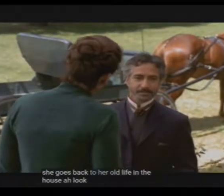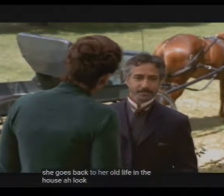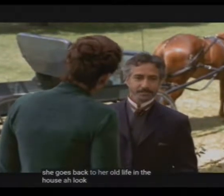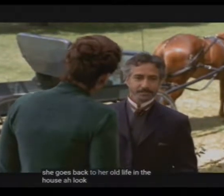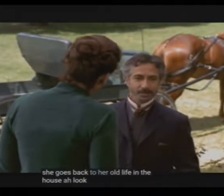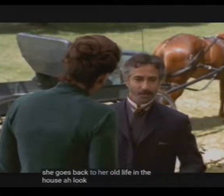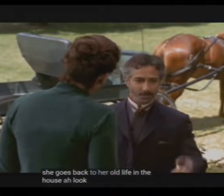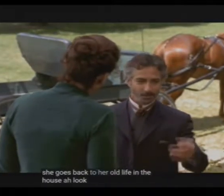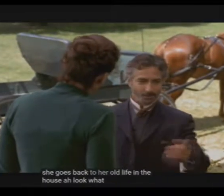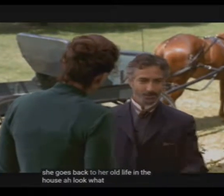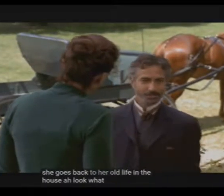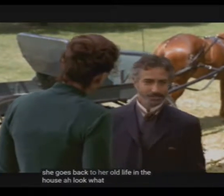Oh, look.